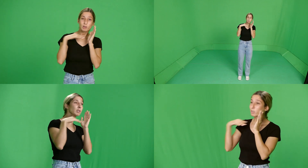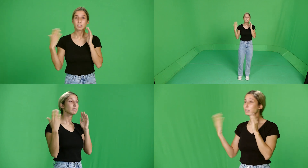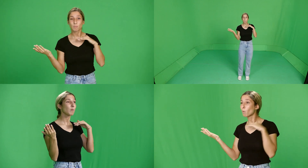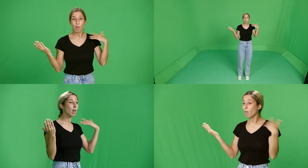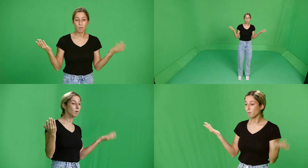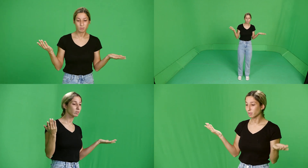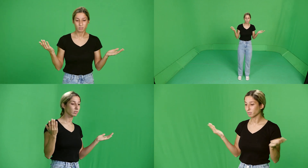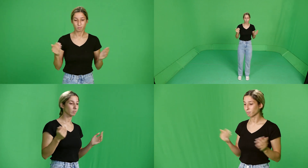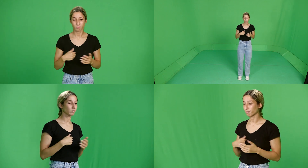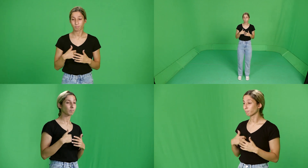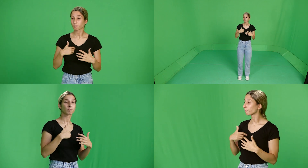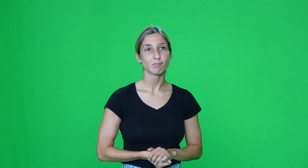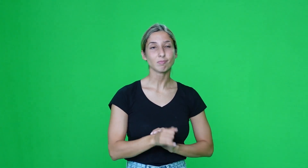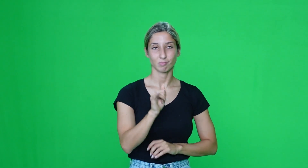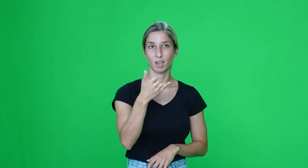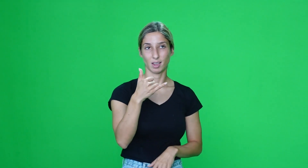We'll